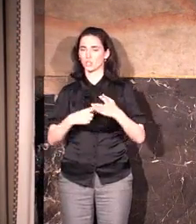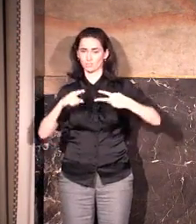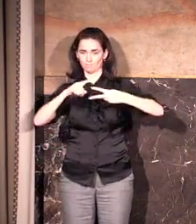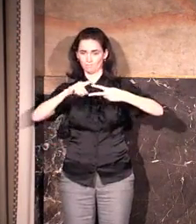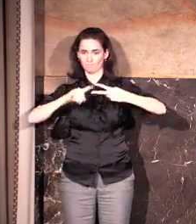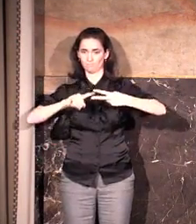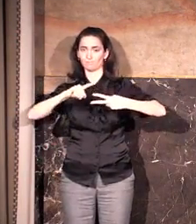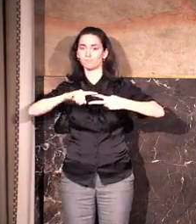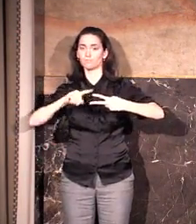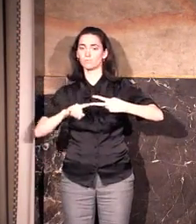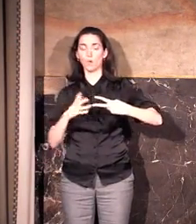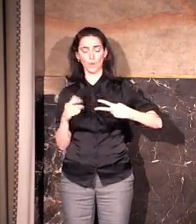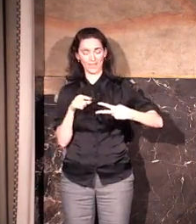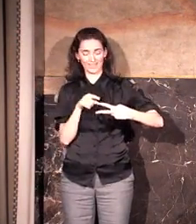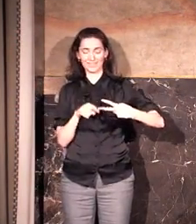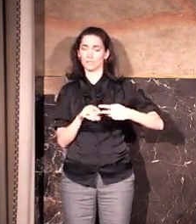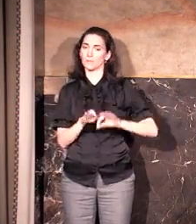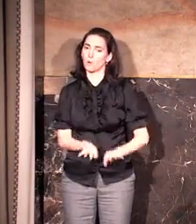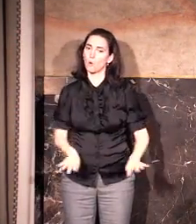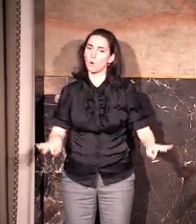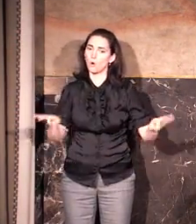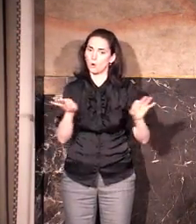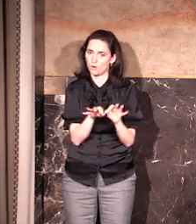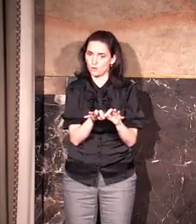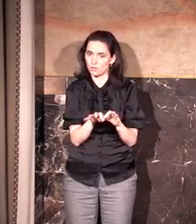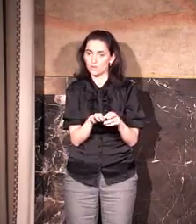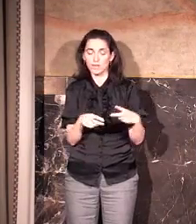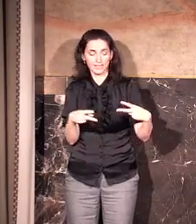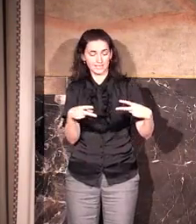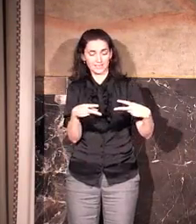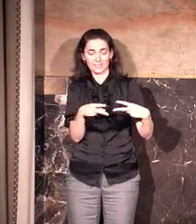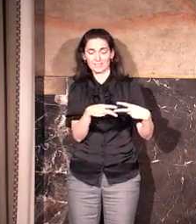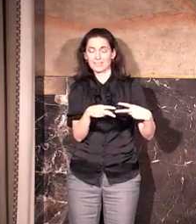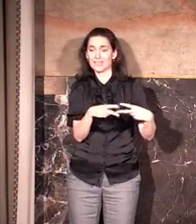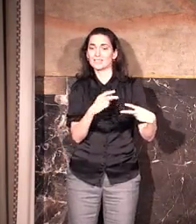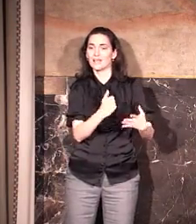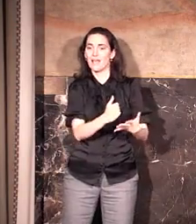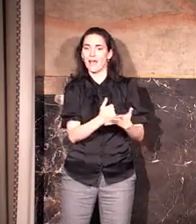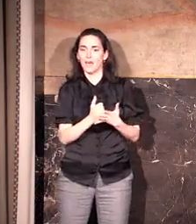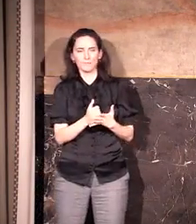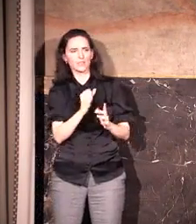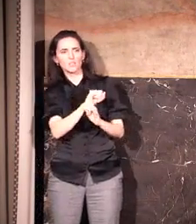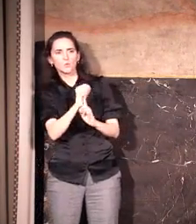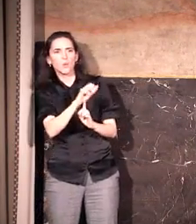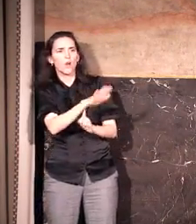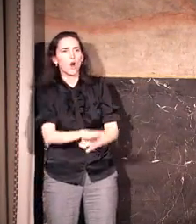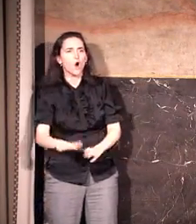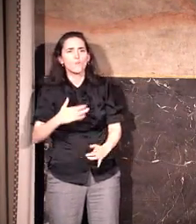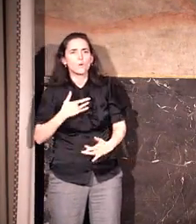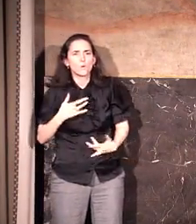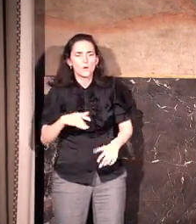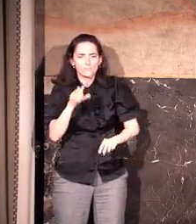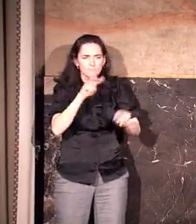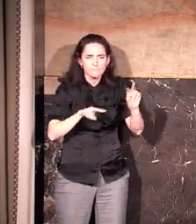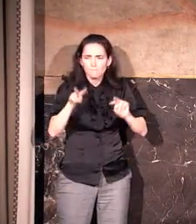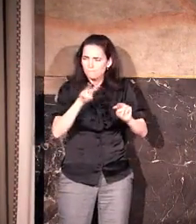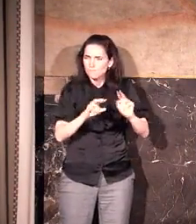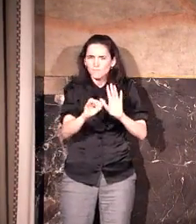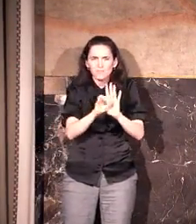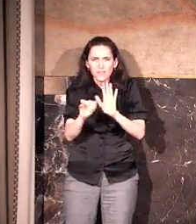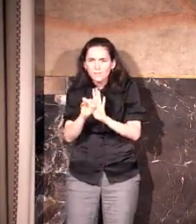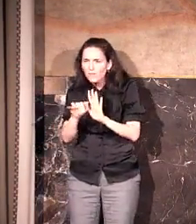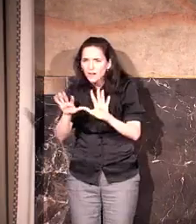because that's how we will make our very best effort to be able to monitor the situation, see what's going on around the state of